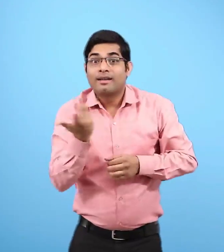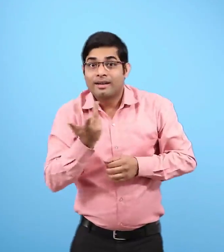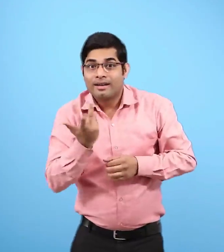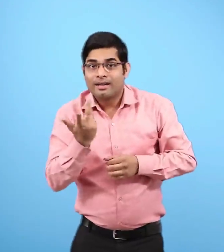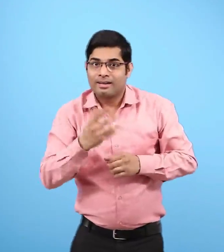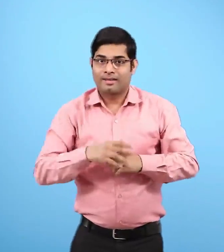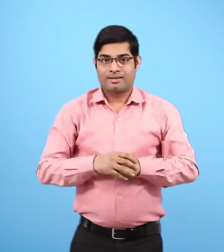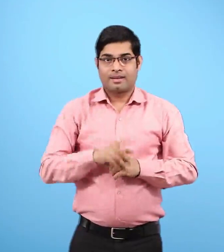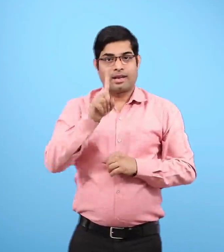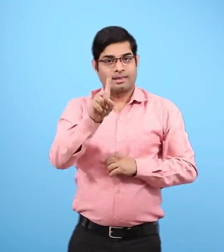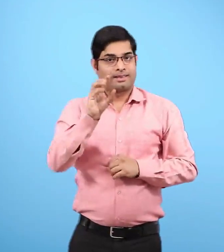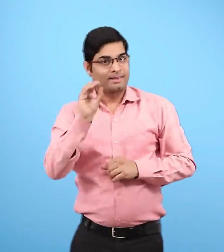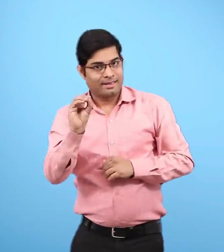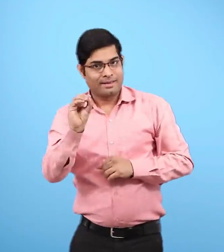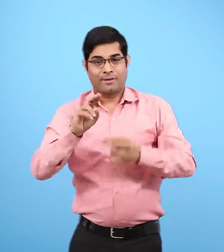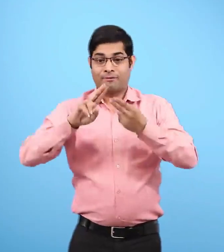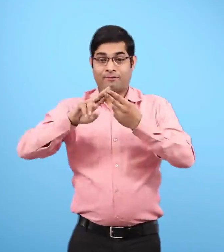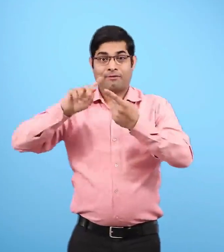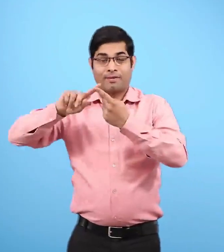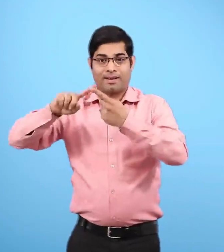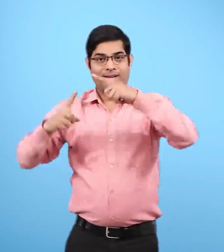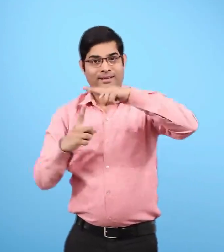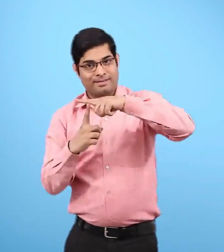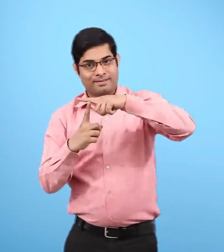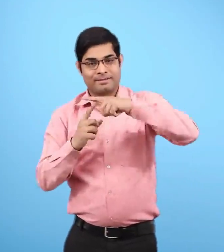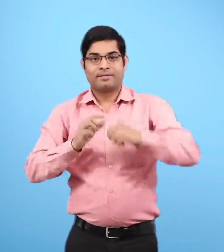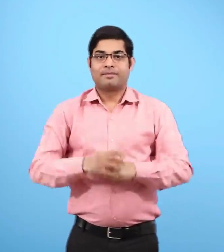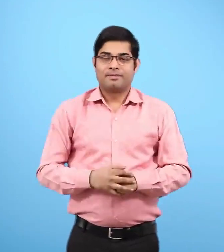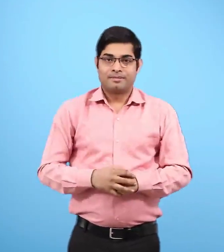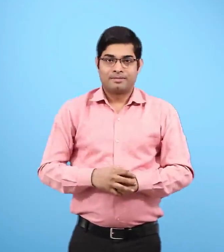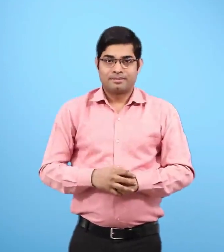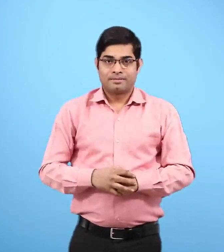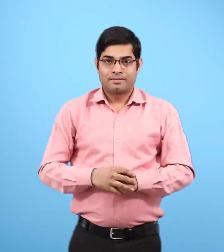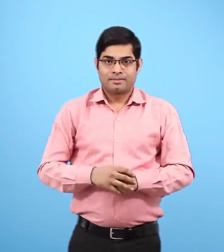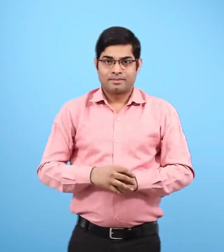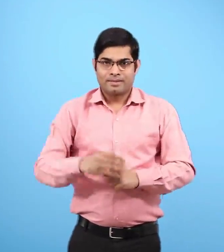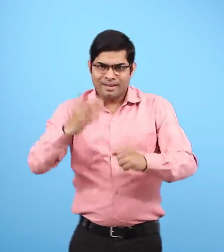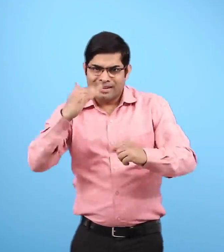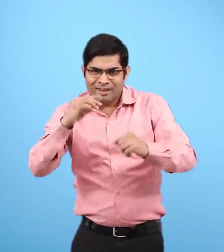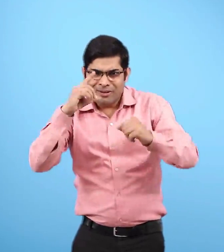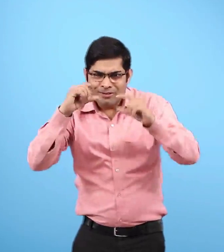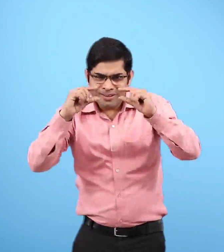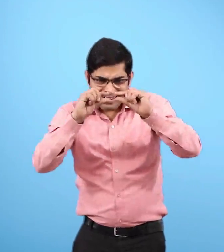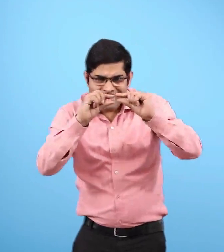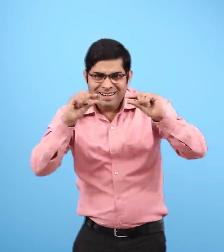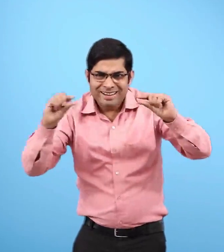The carpet is 10 feet long. This is written beneath this